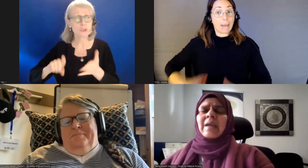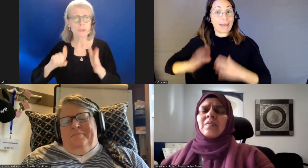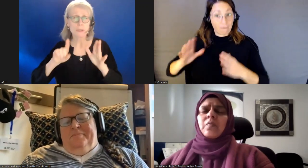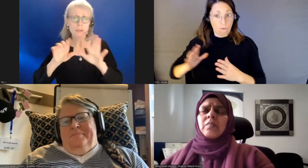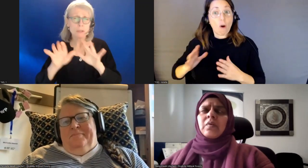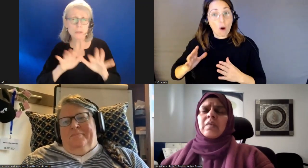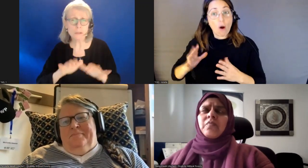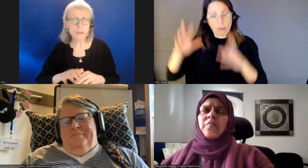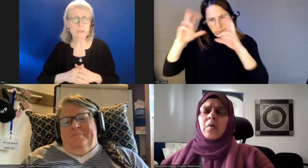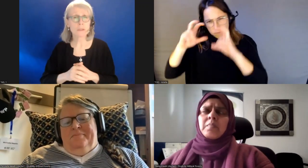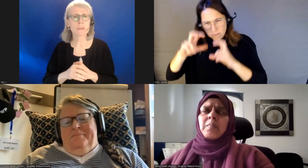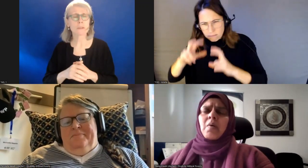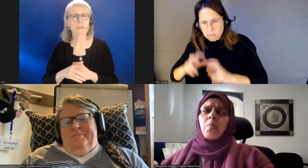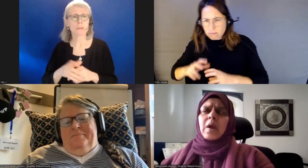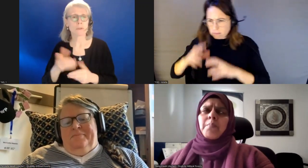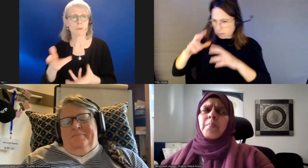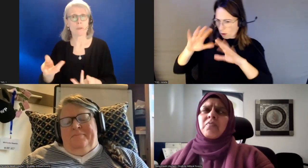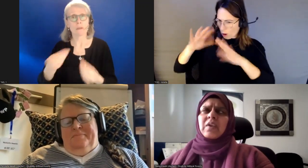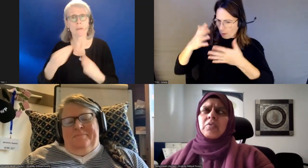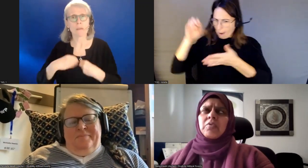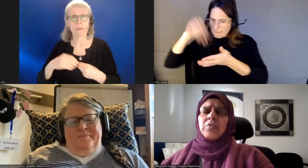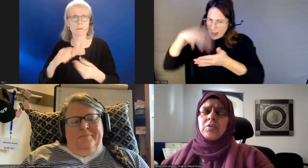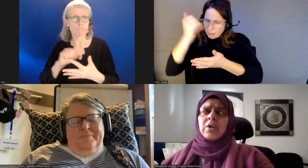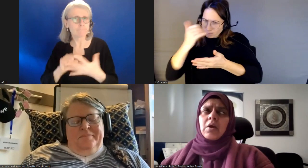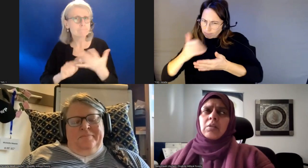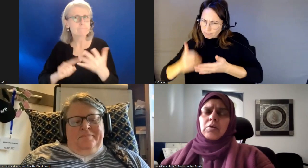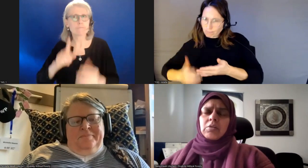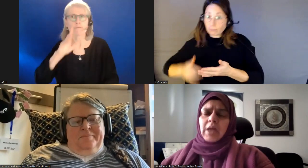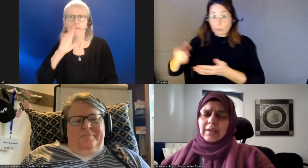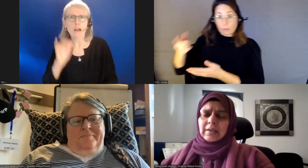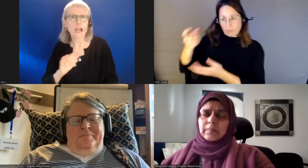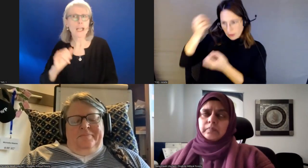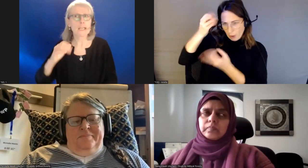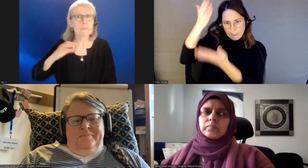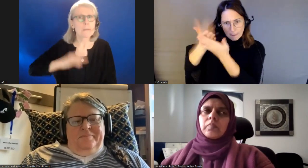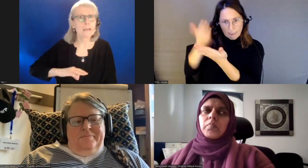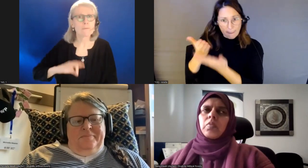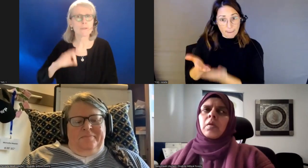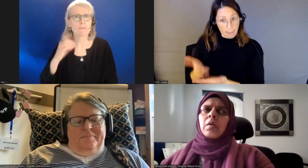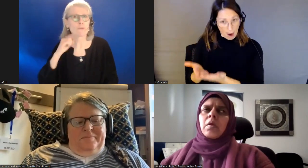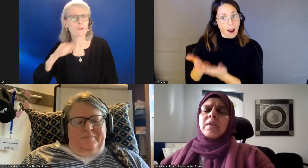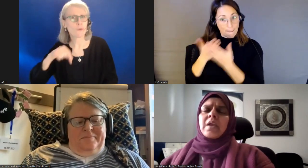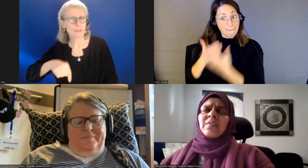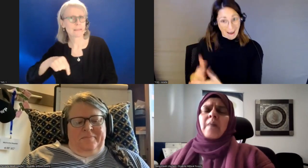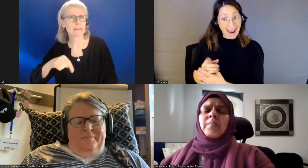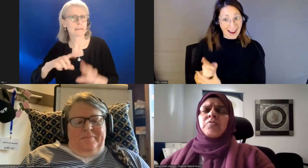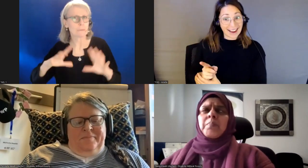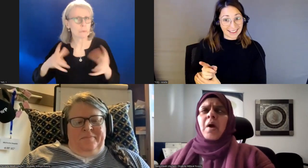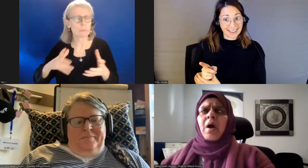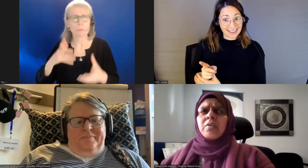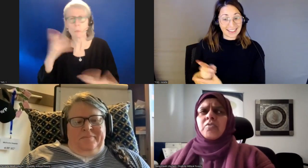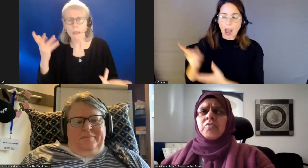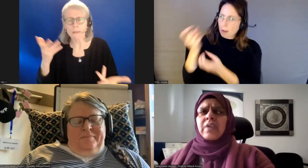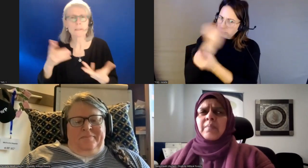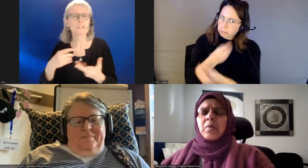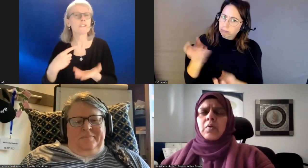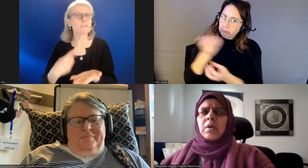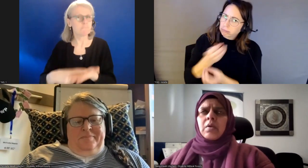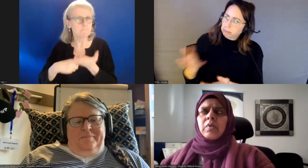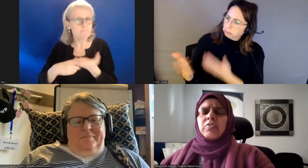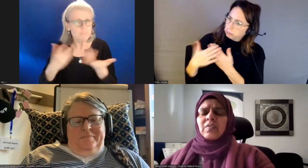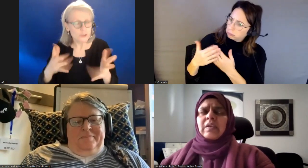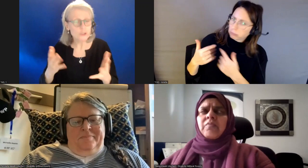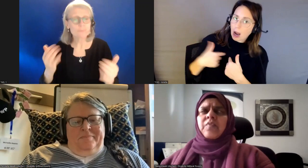modeling data, so we were informed about what a benefit could look like. We established a partners